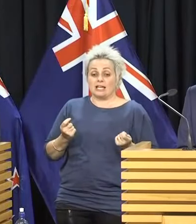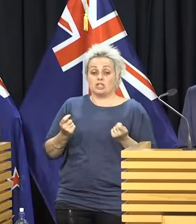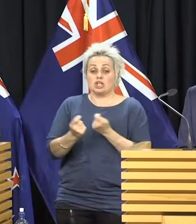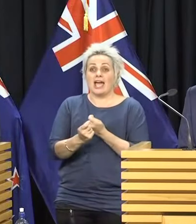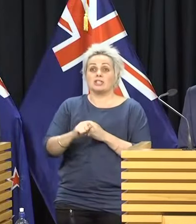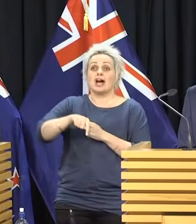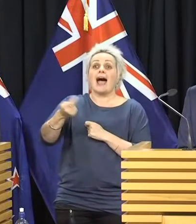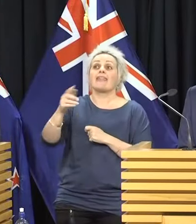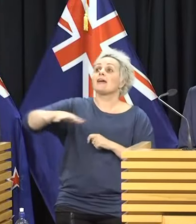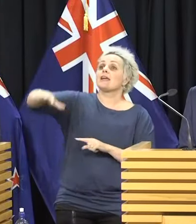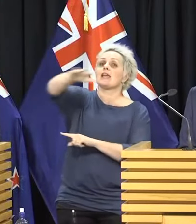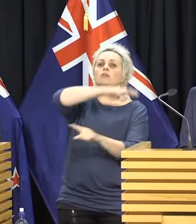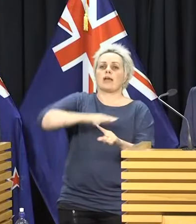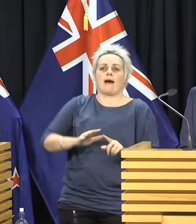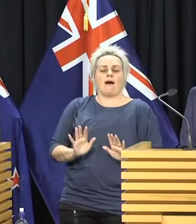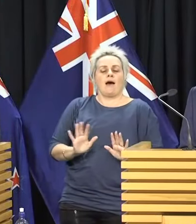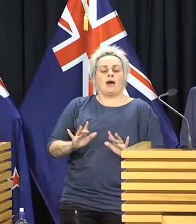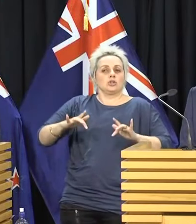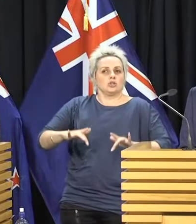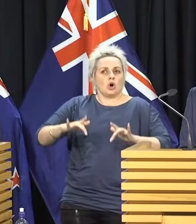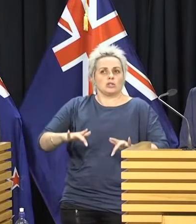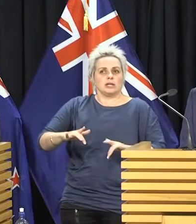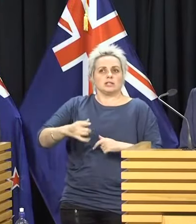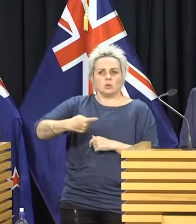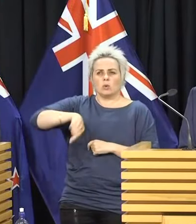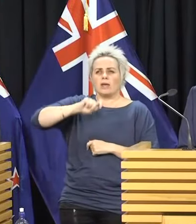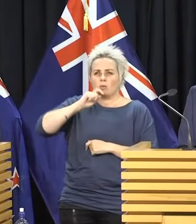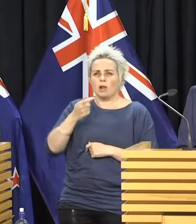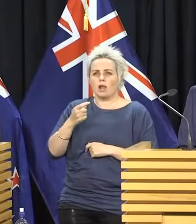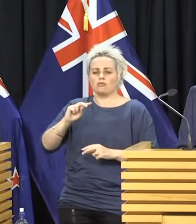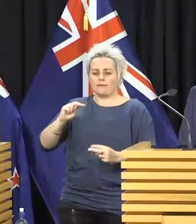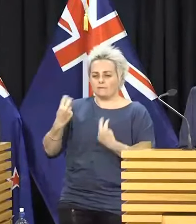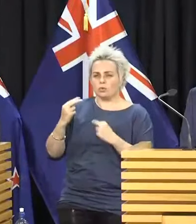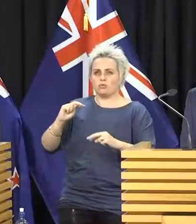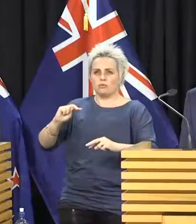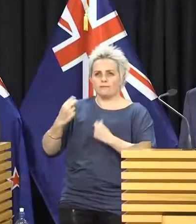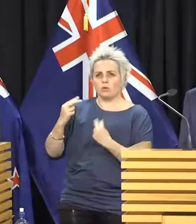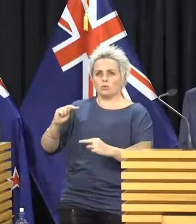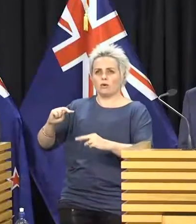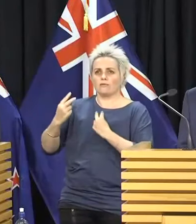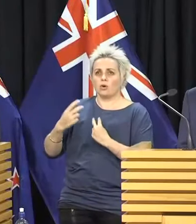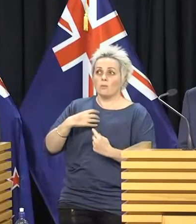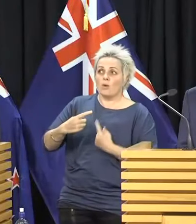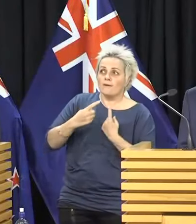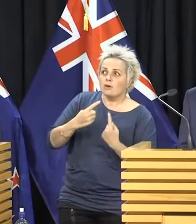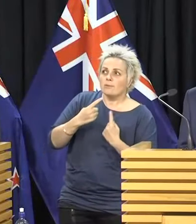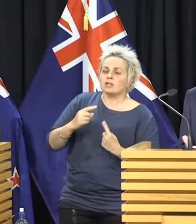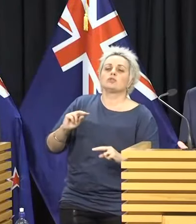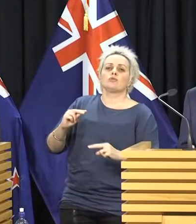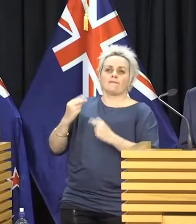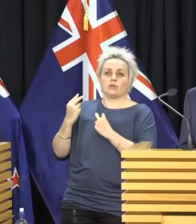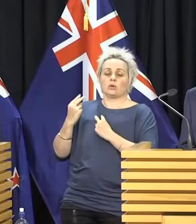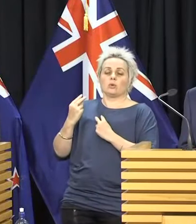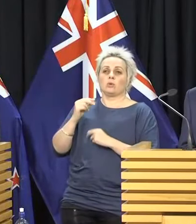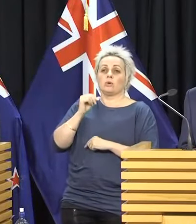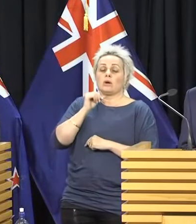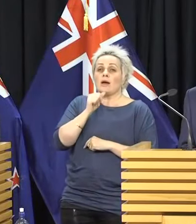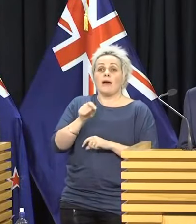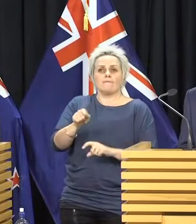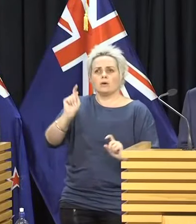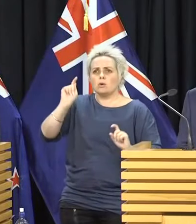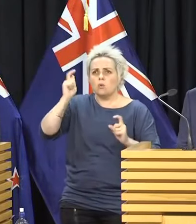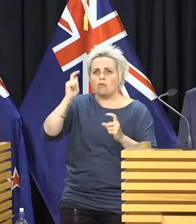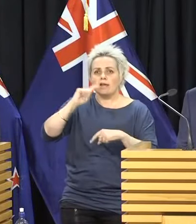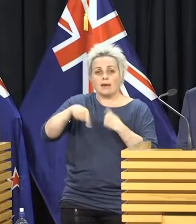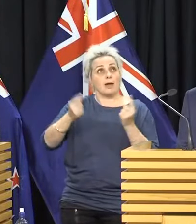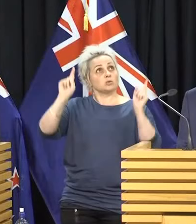other settings, and we will be constantly reviewing those as further information comes in. Anyone with any concerns